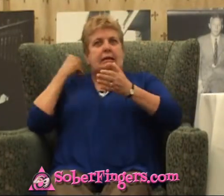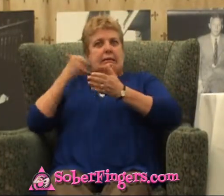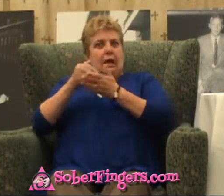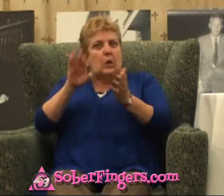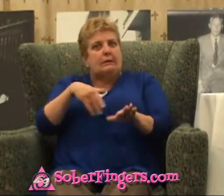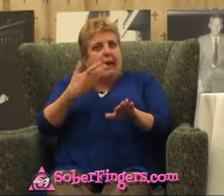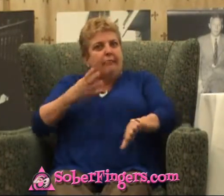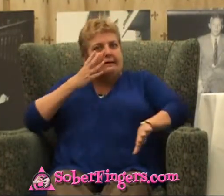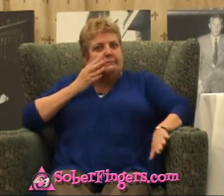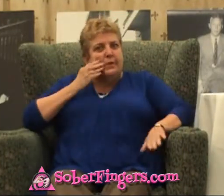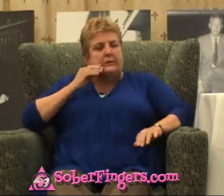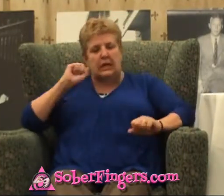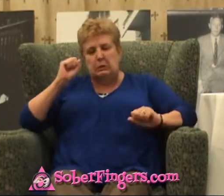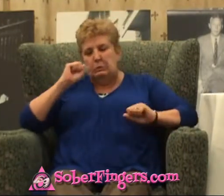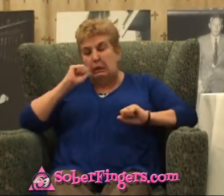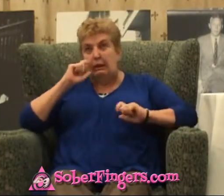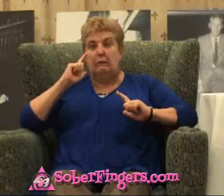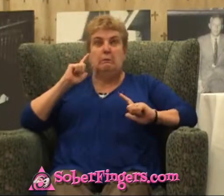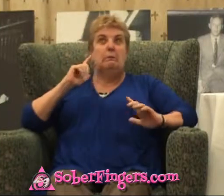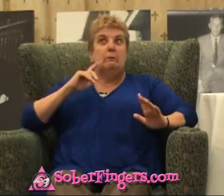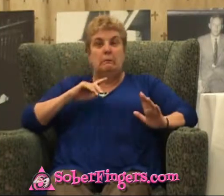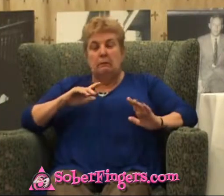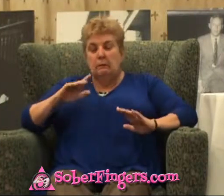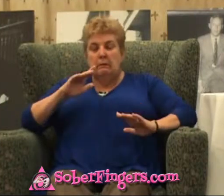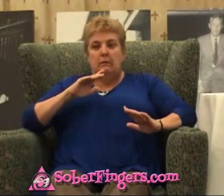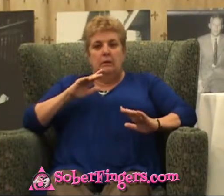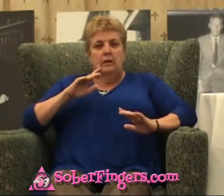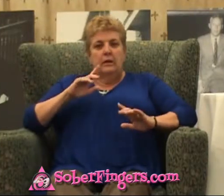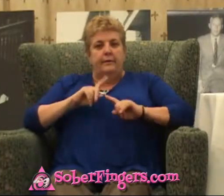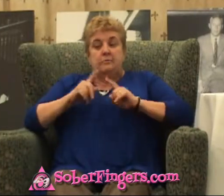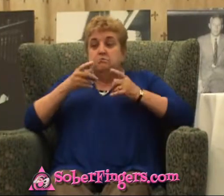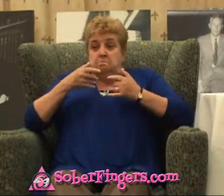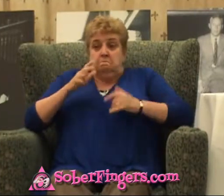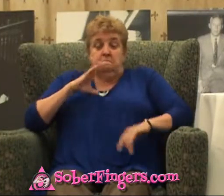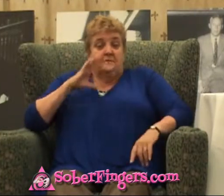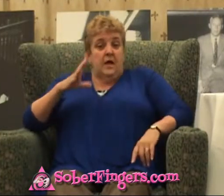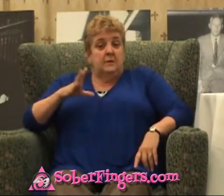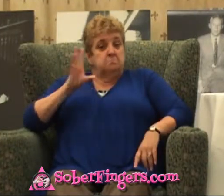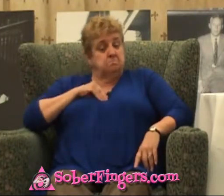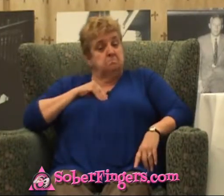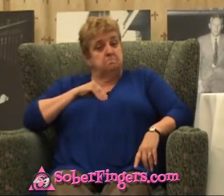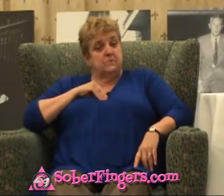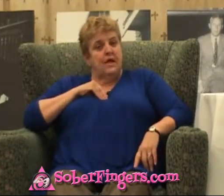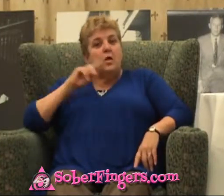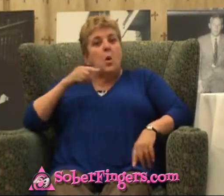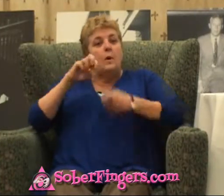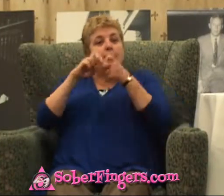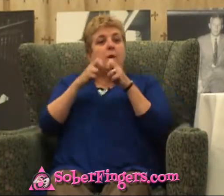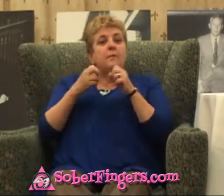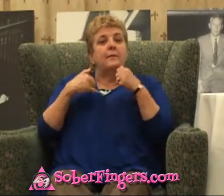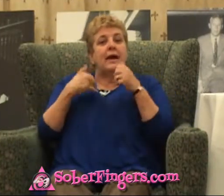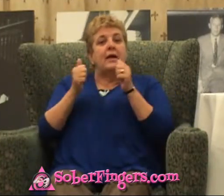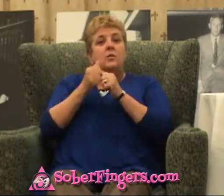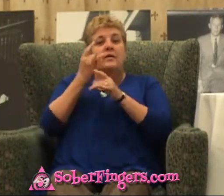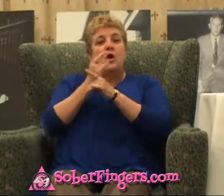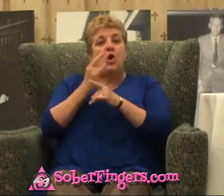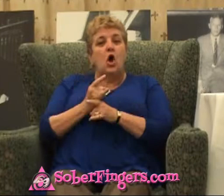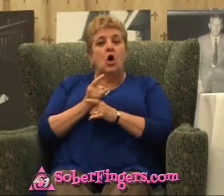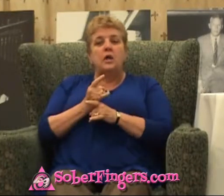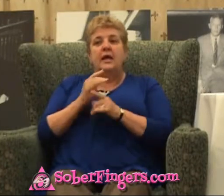my eyes. But I didn't have a problem with any of that. The only problem that I had with alcohol is that it wore off. Because when